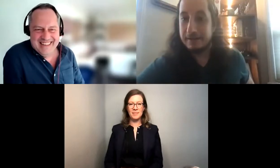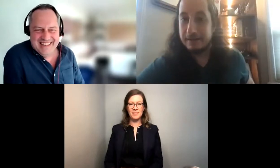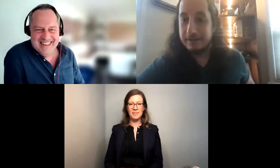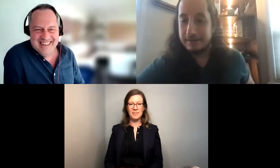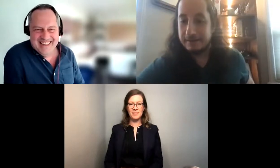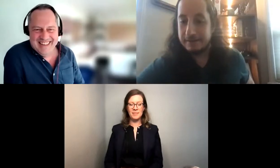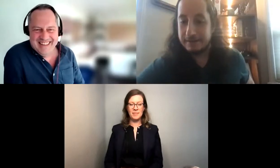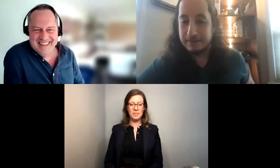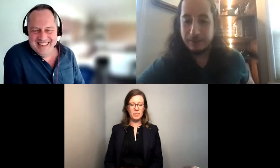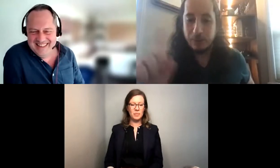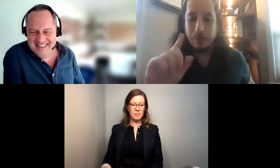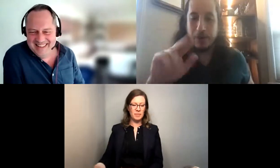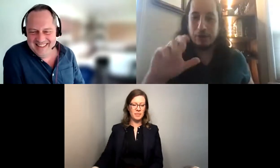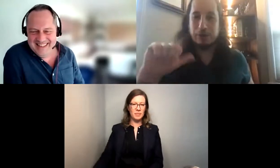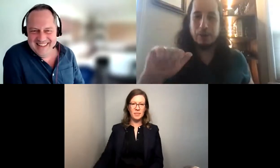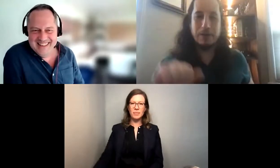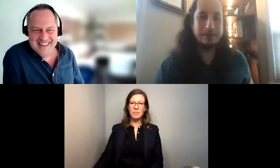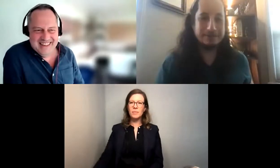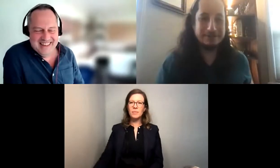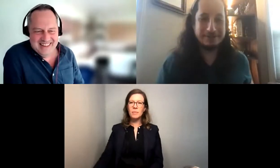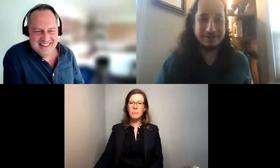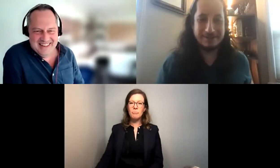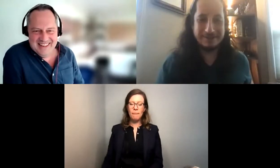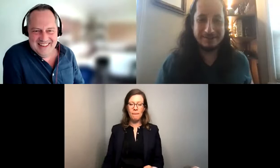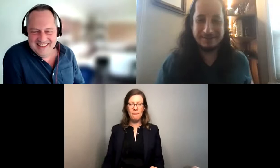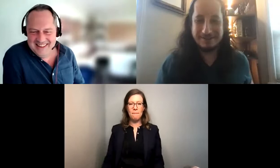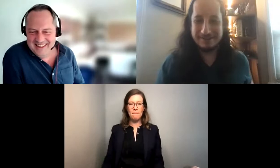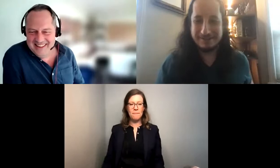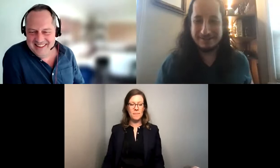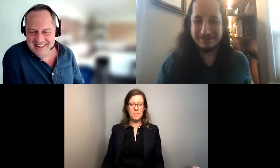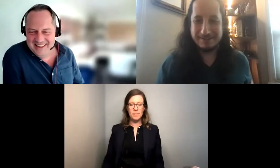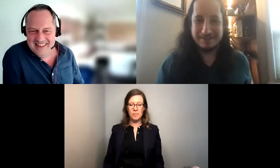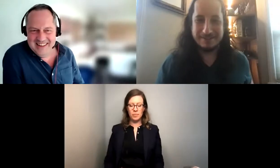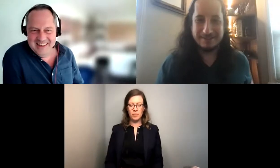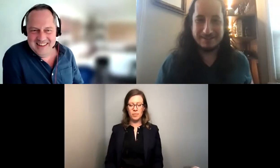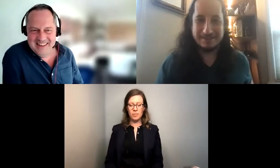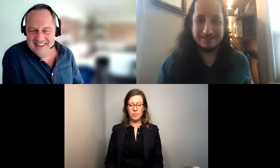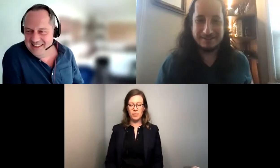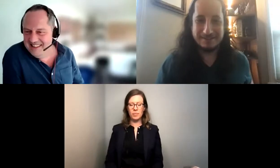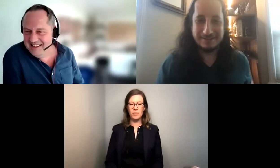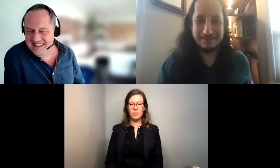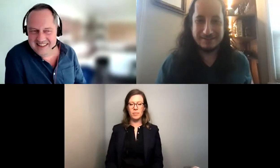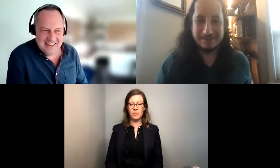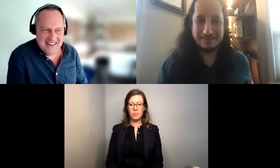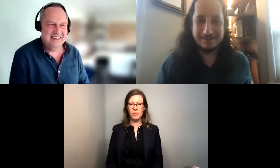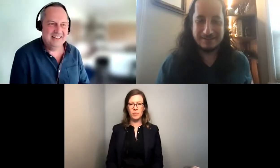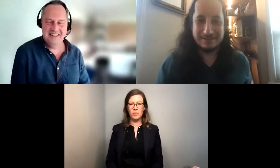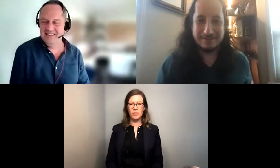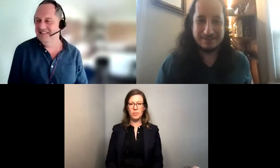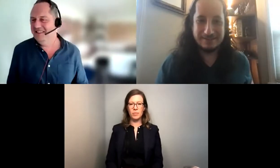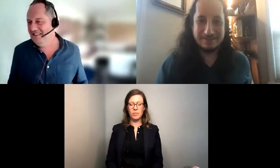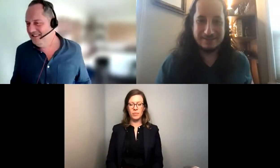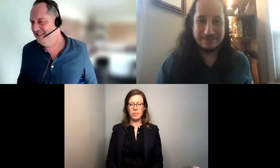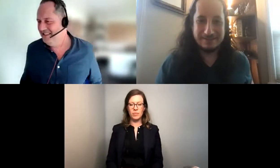I'm not allowed to. Let's see, where are the QA here?